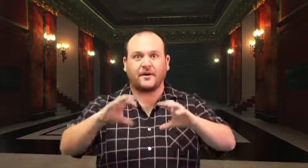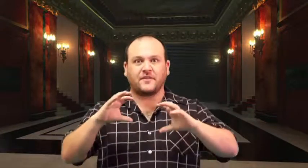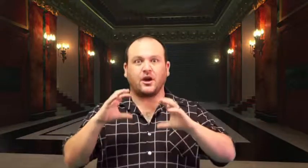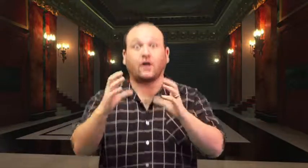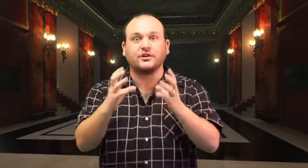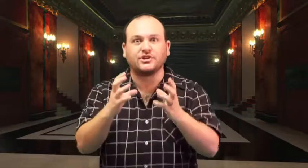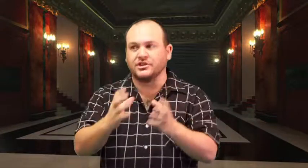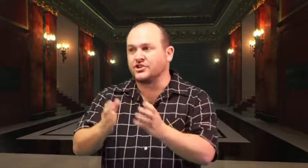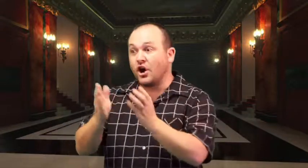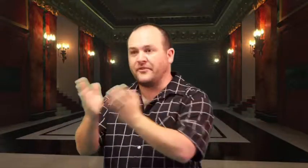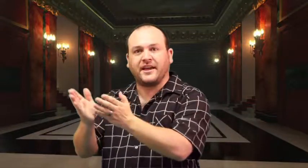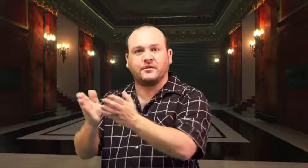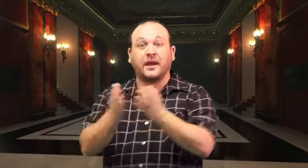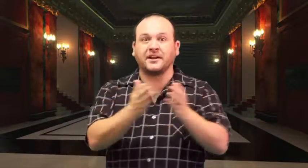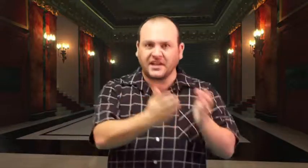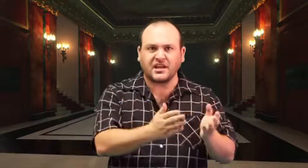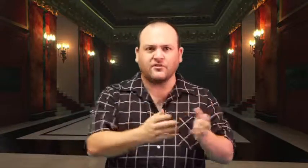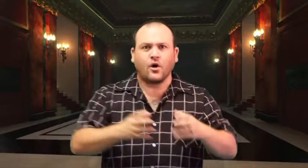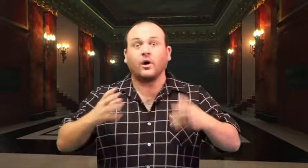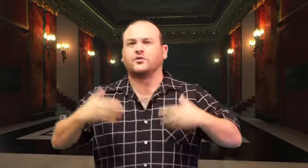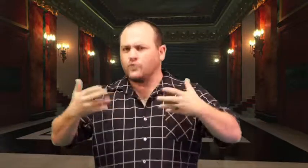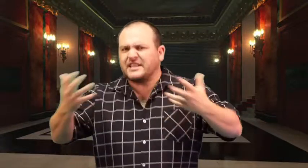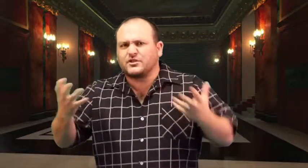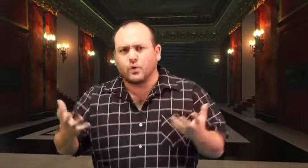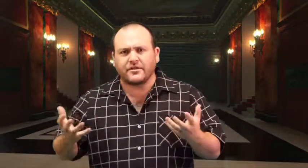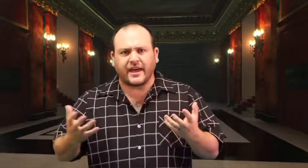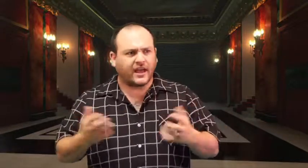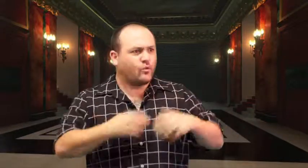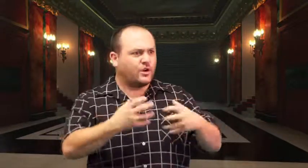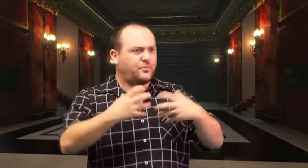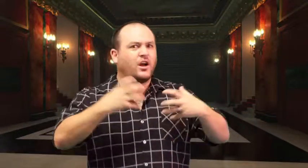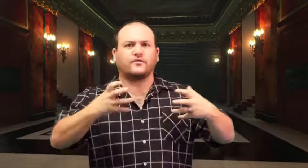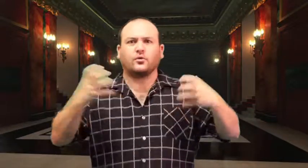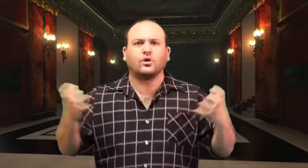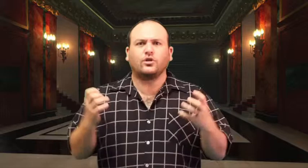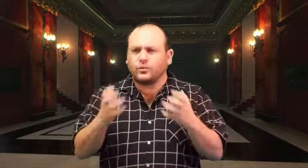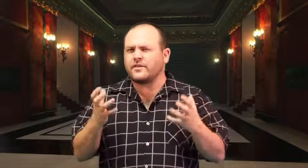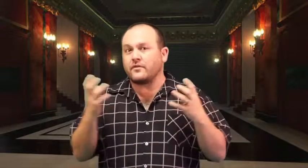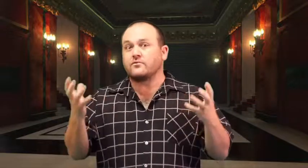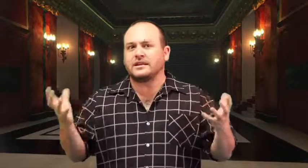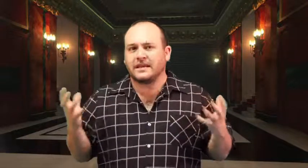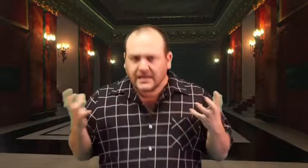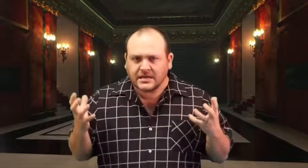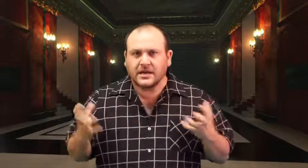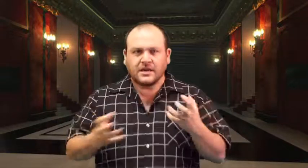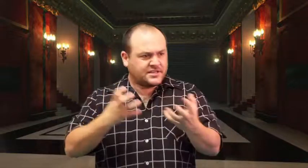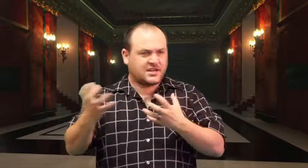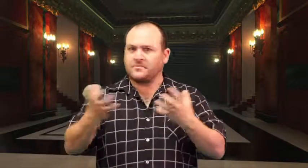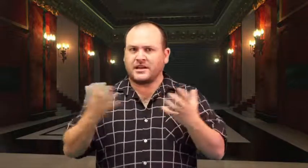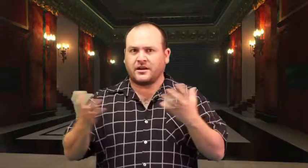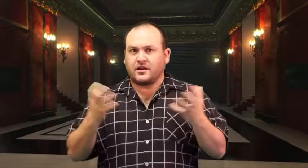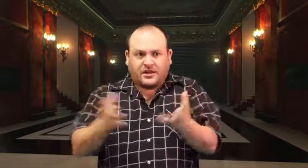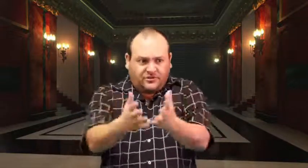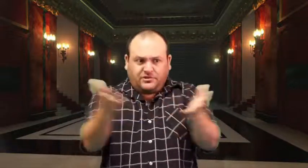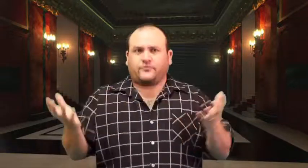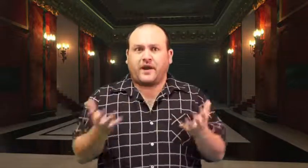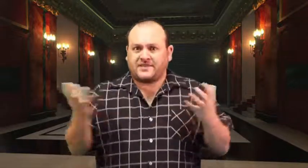the origins of Adam and Eve. What race were they? What part of the world were they really in? This can be a source of great